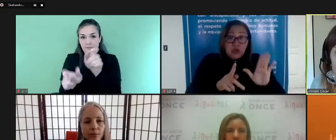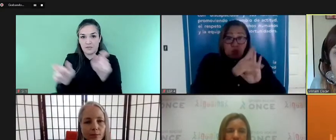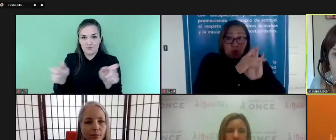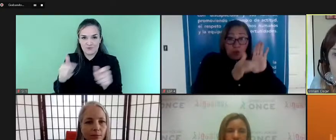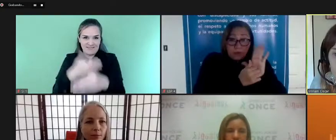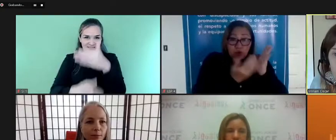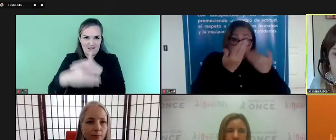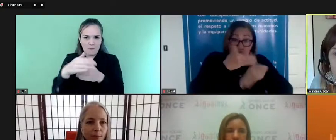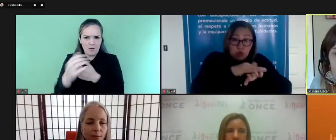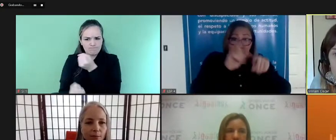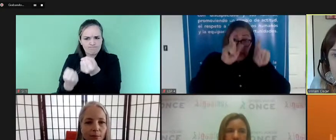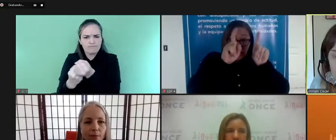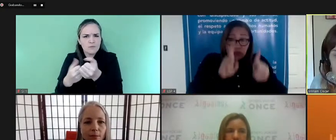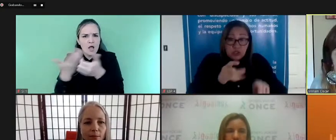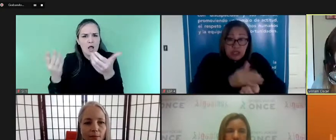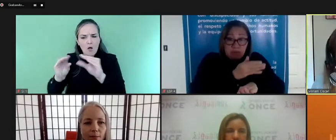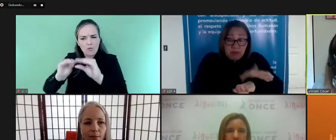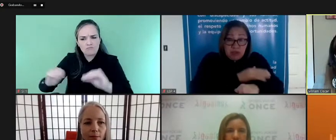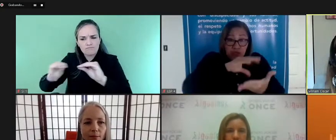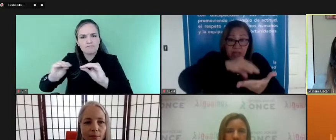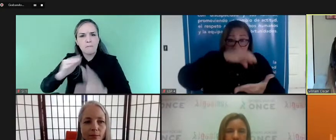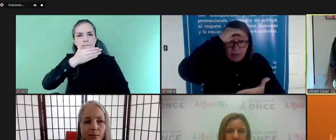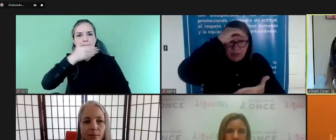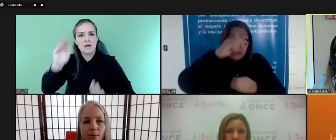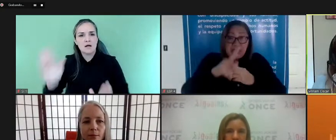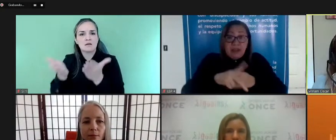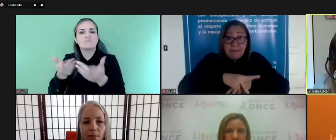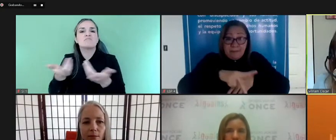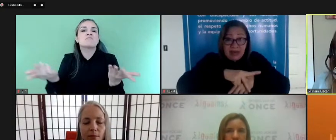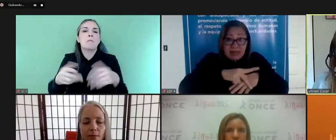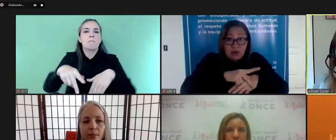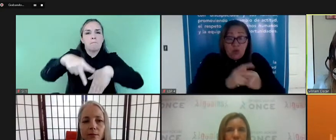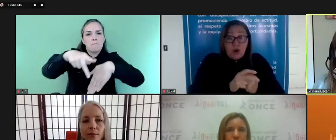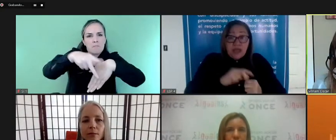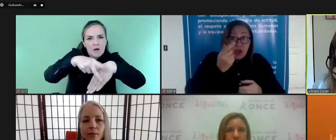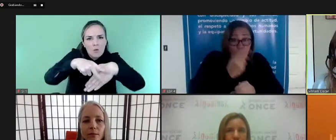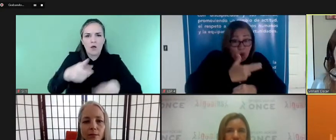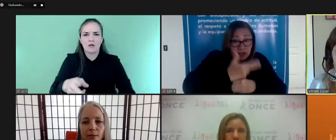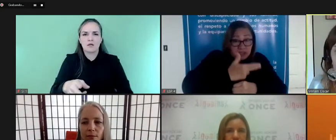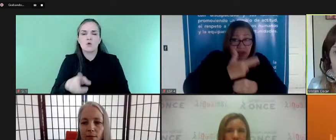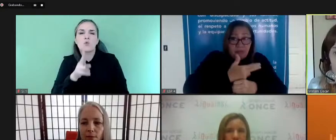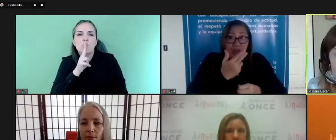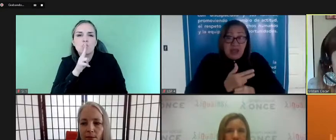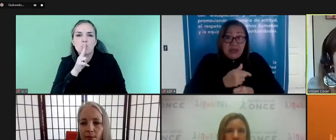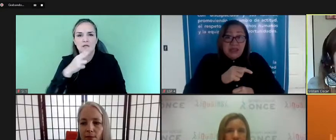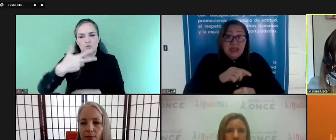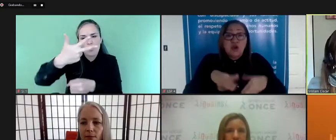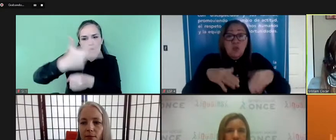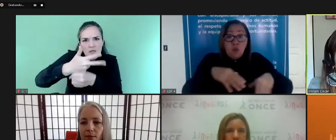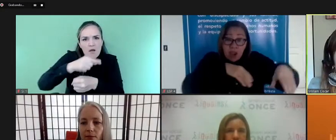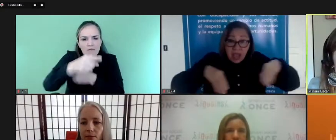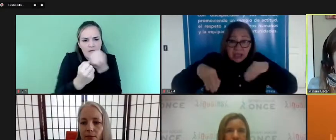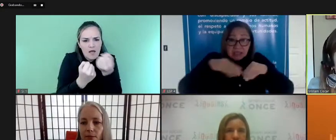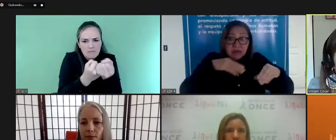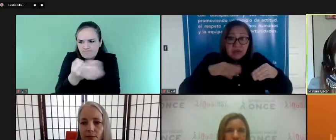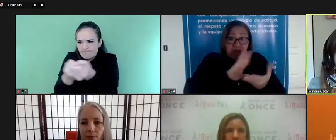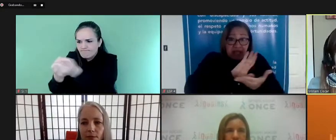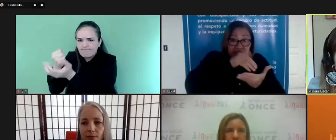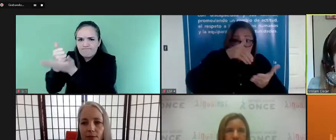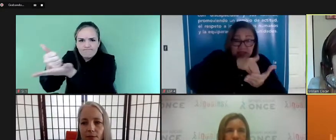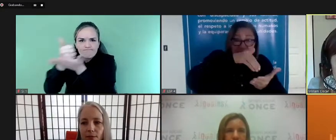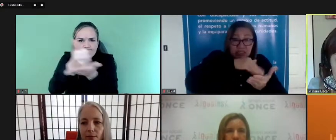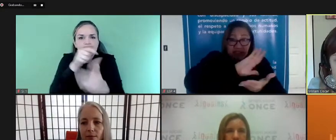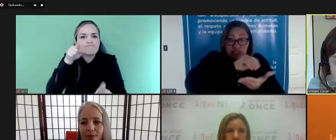visual disabilities is specifically working on improvement of learning in panamanderas guatemala does activities